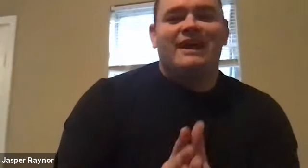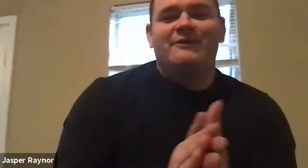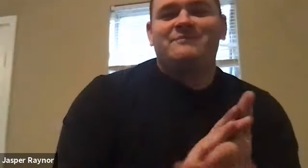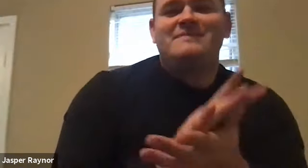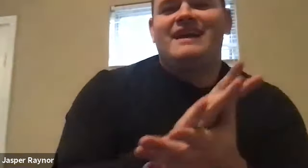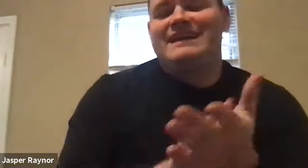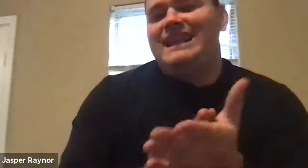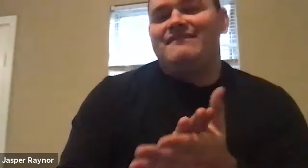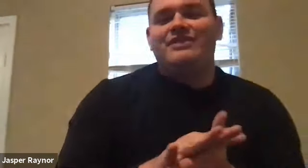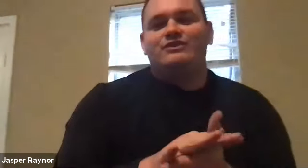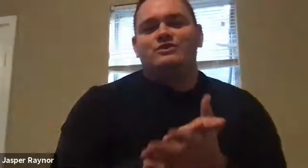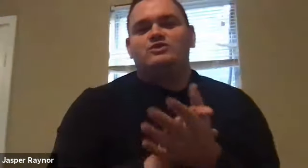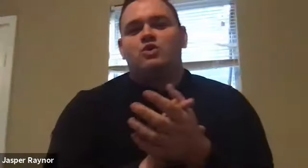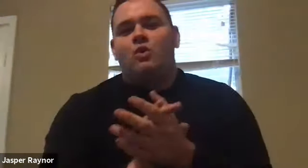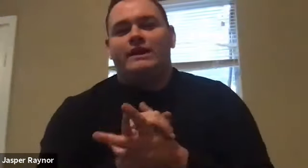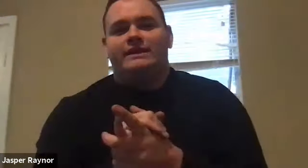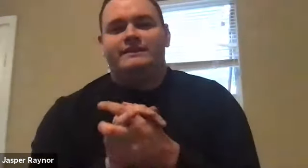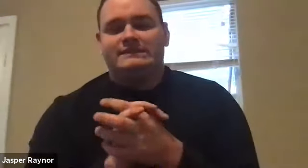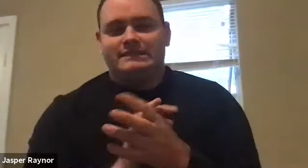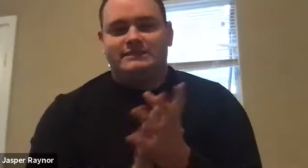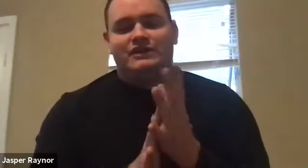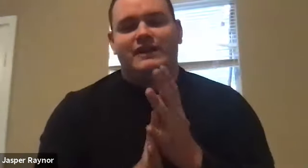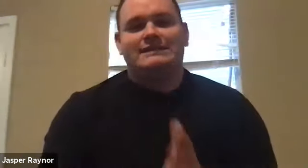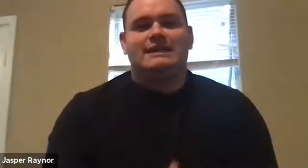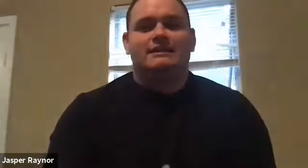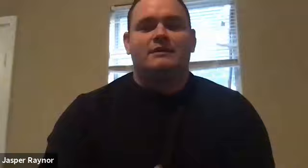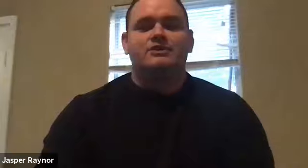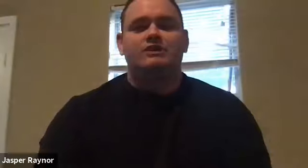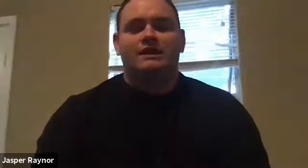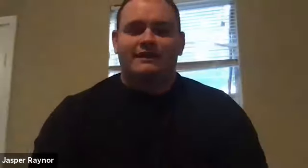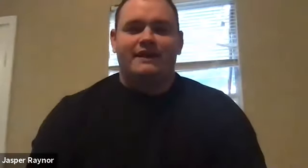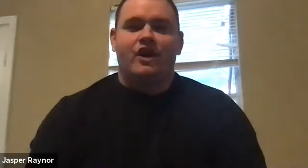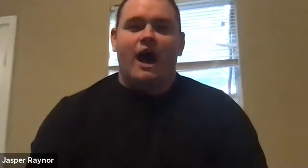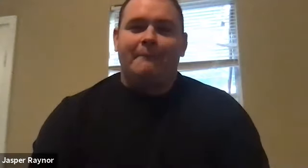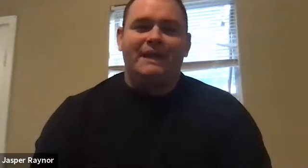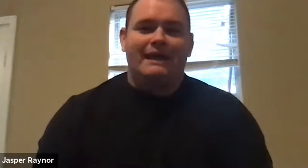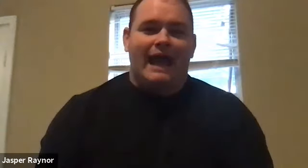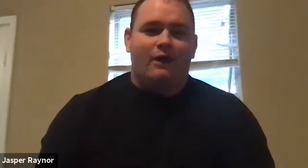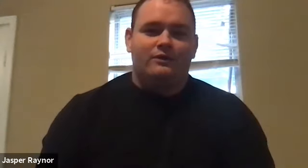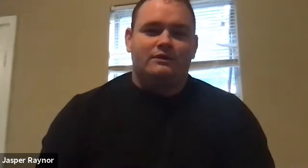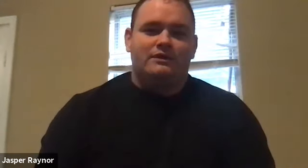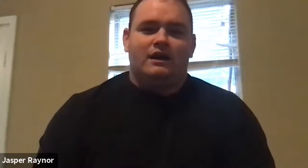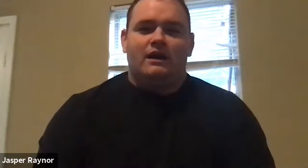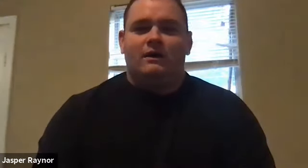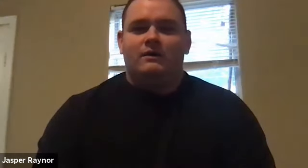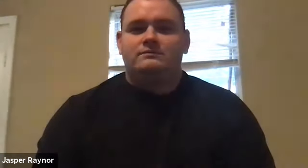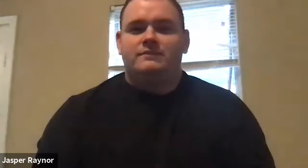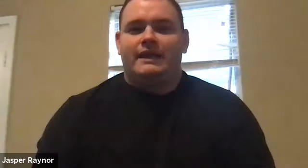now 11 through 20. This is the next set of numbers that are odd men out.